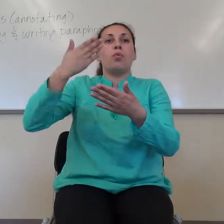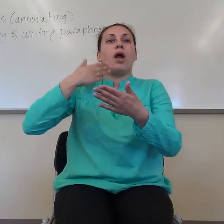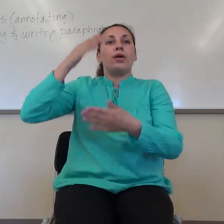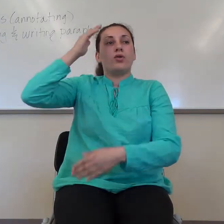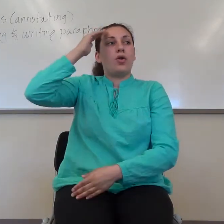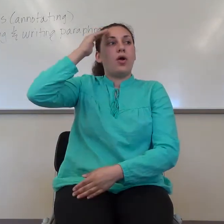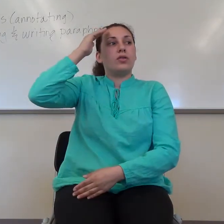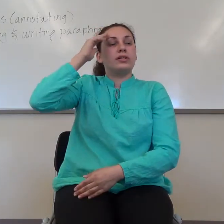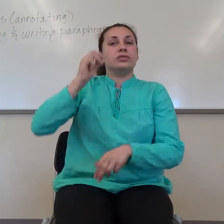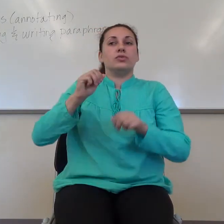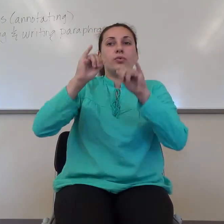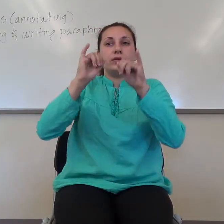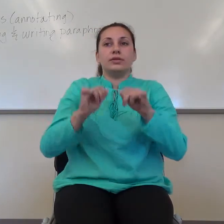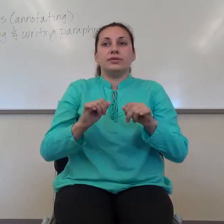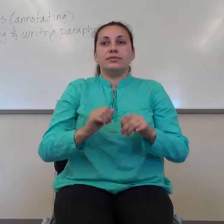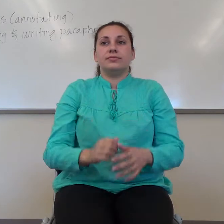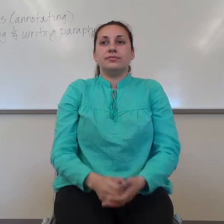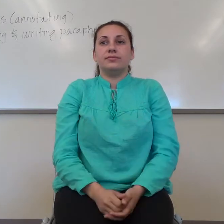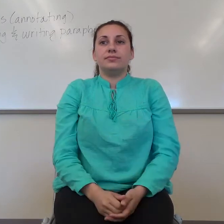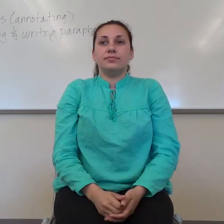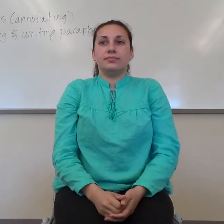like I say, we'll see some more of those.